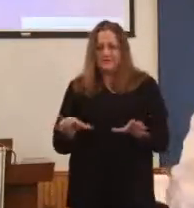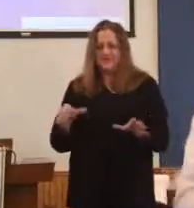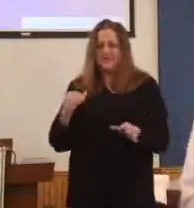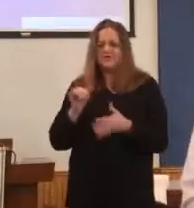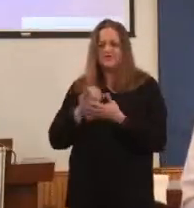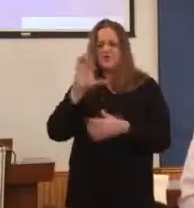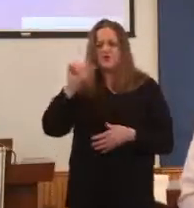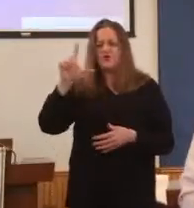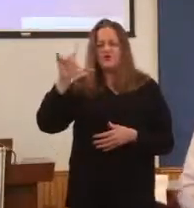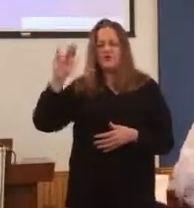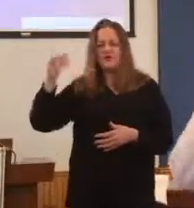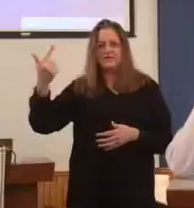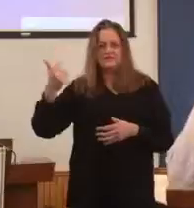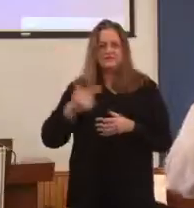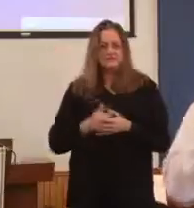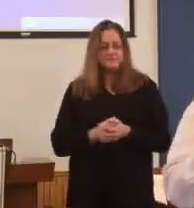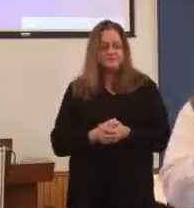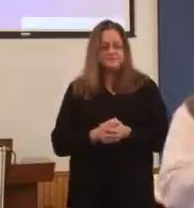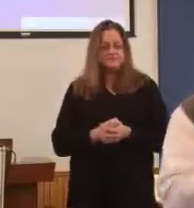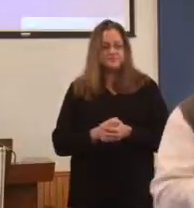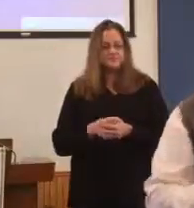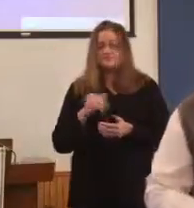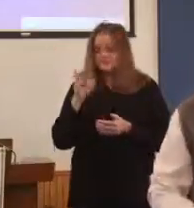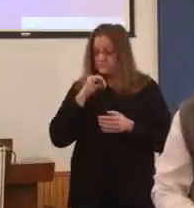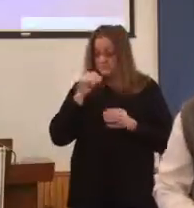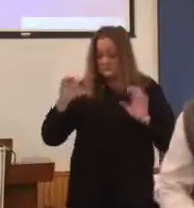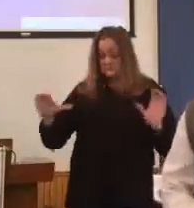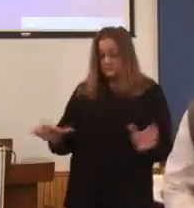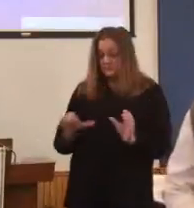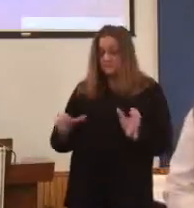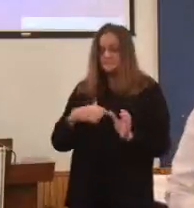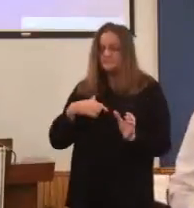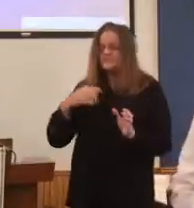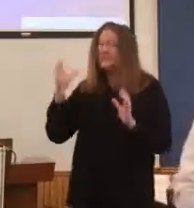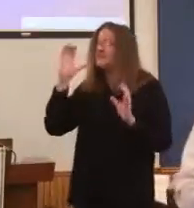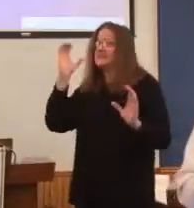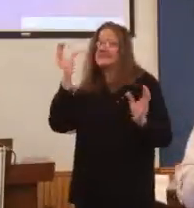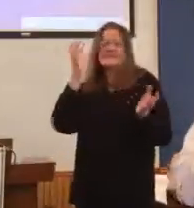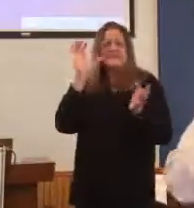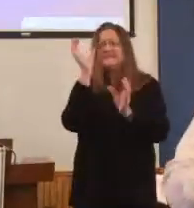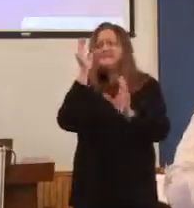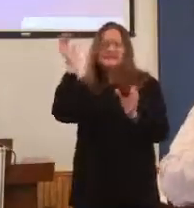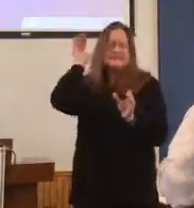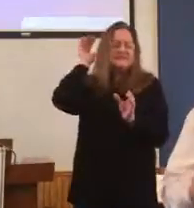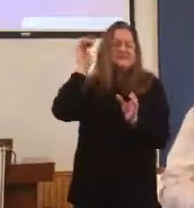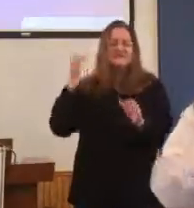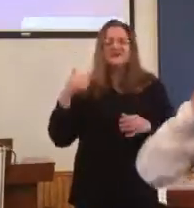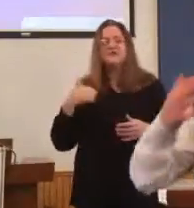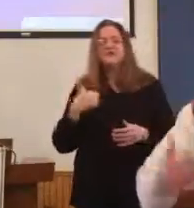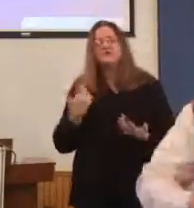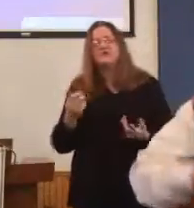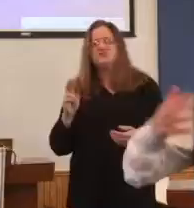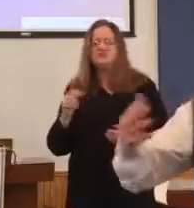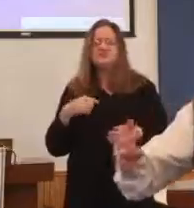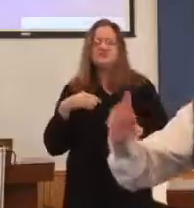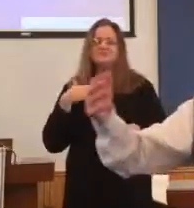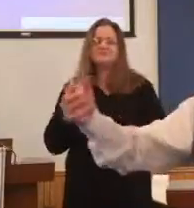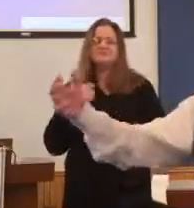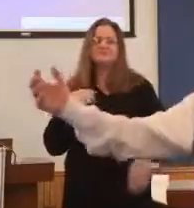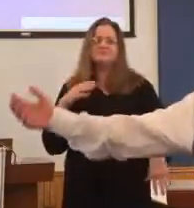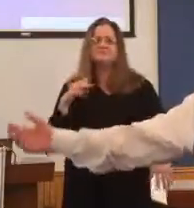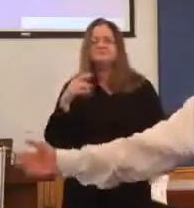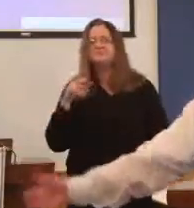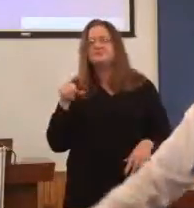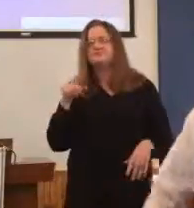called. And if we don't actively look for that call, then we sort of just float